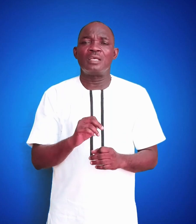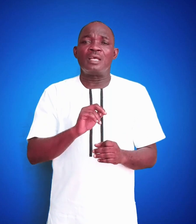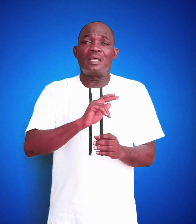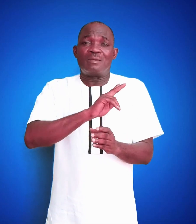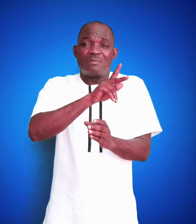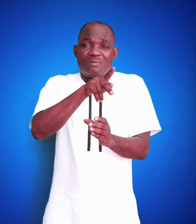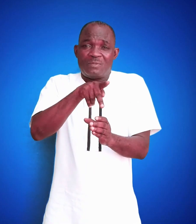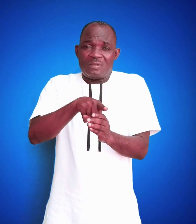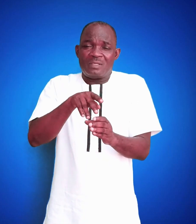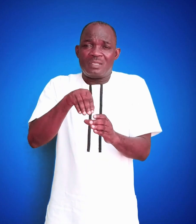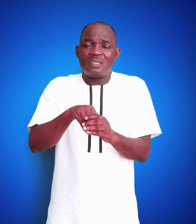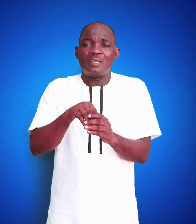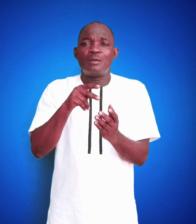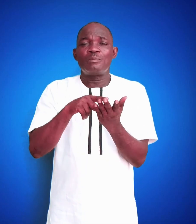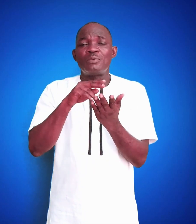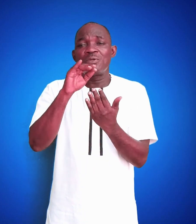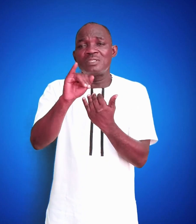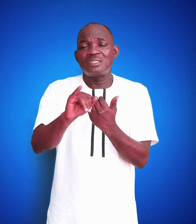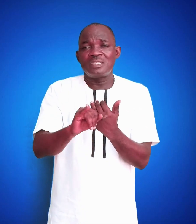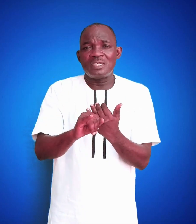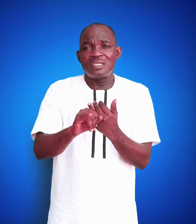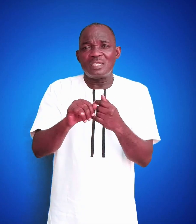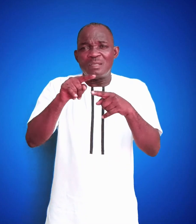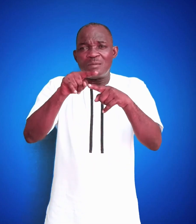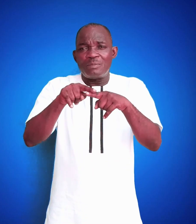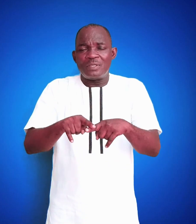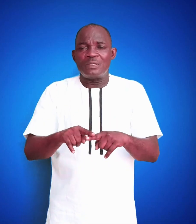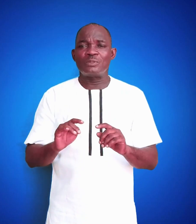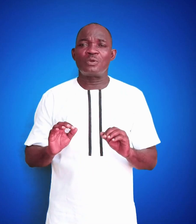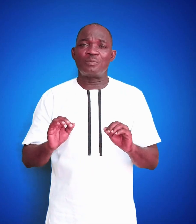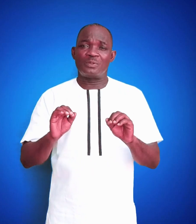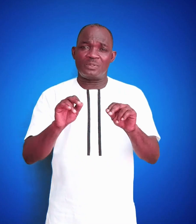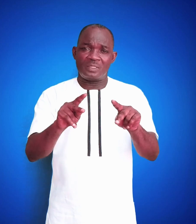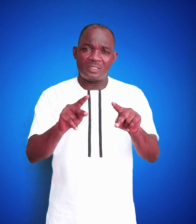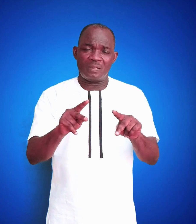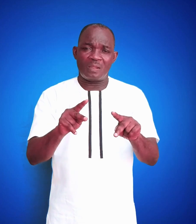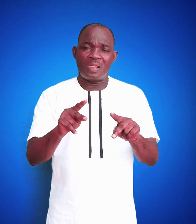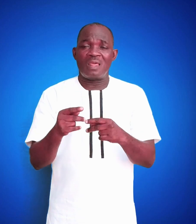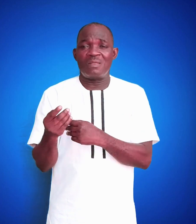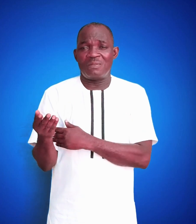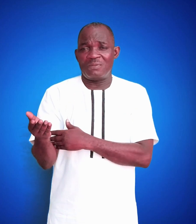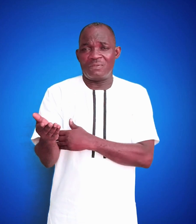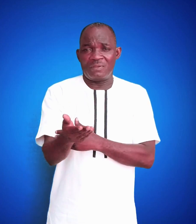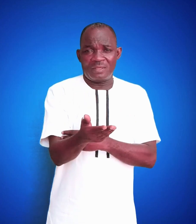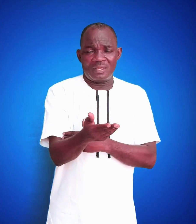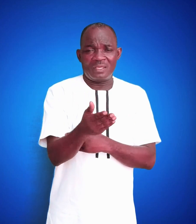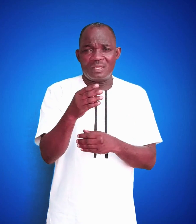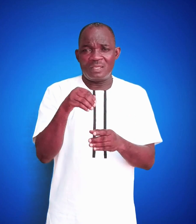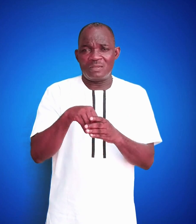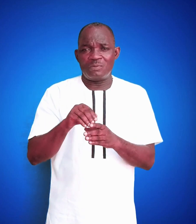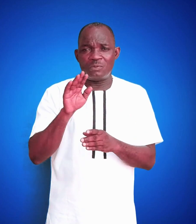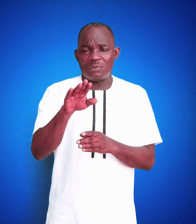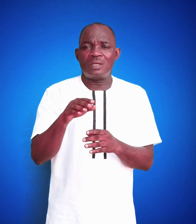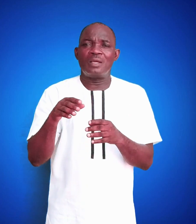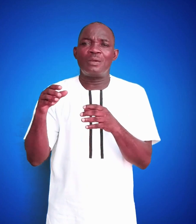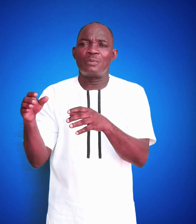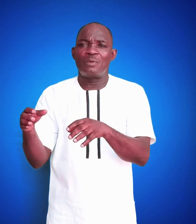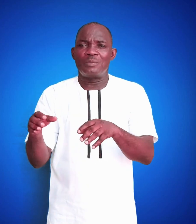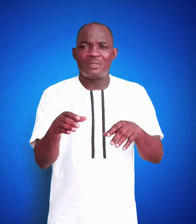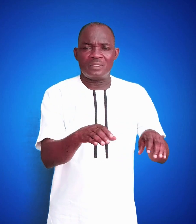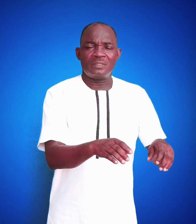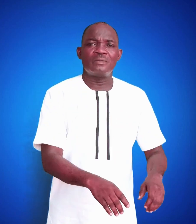Participate in project-based opportunities available in your